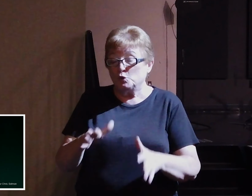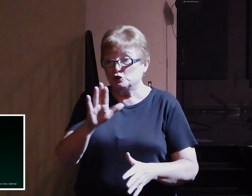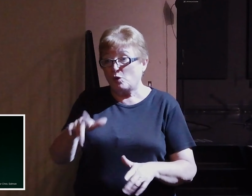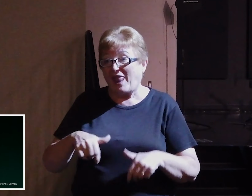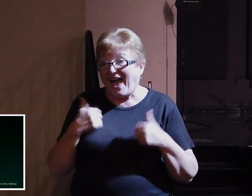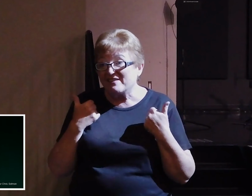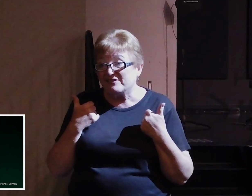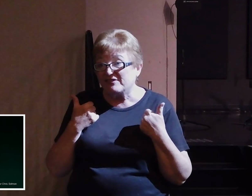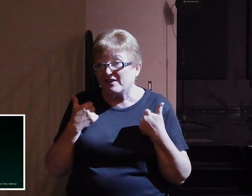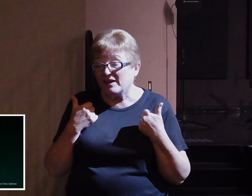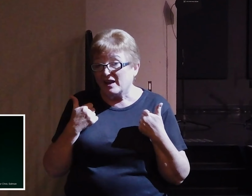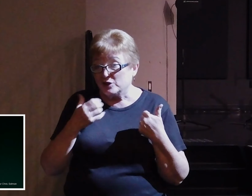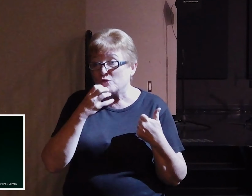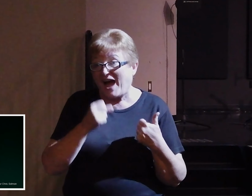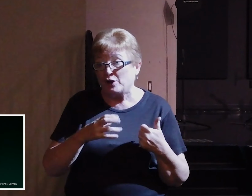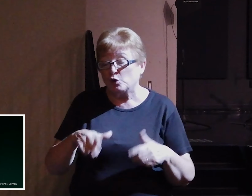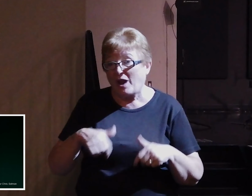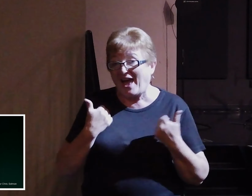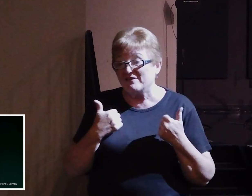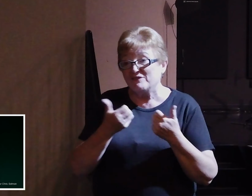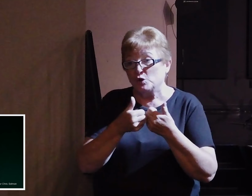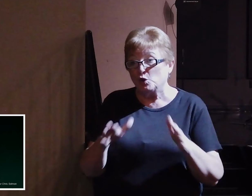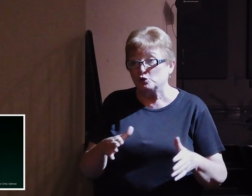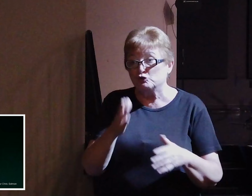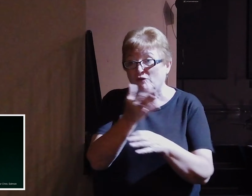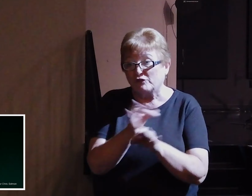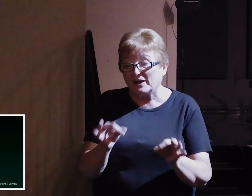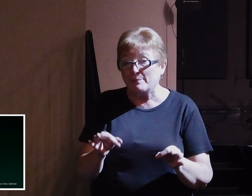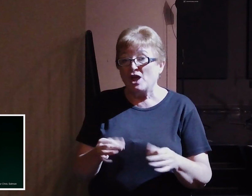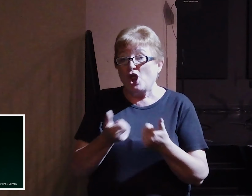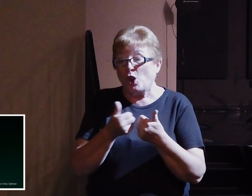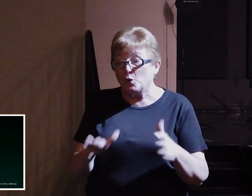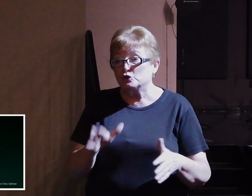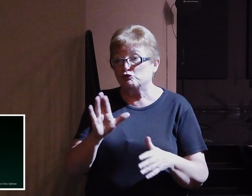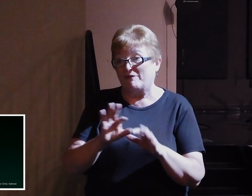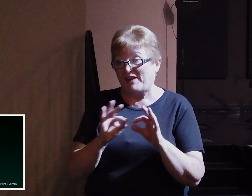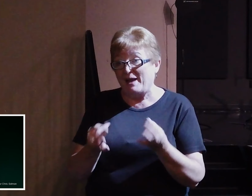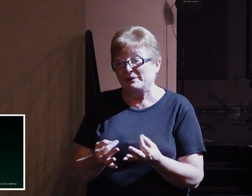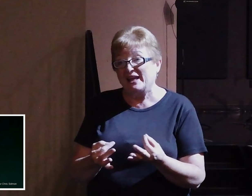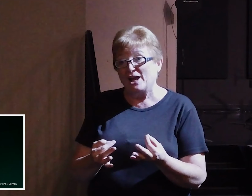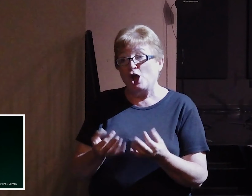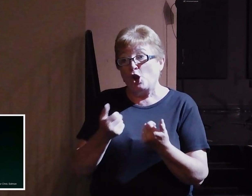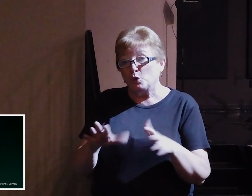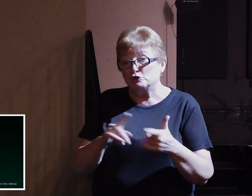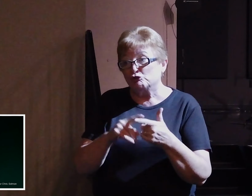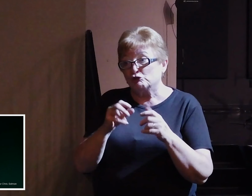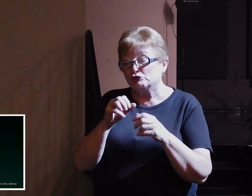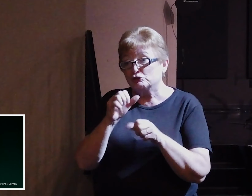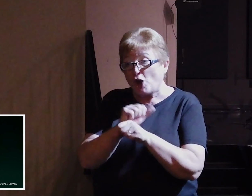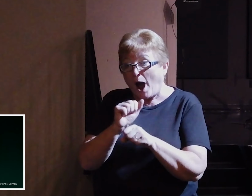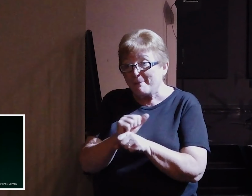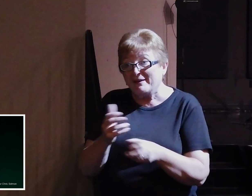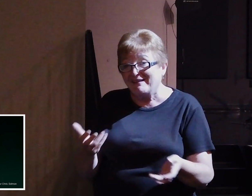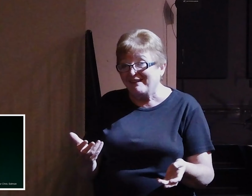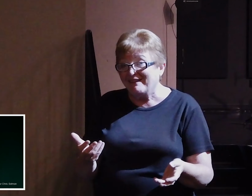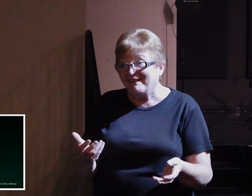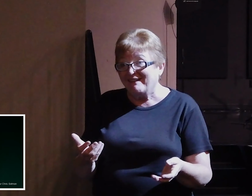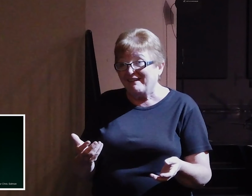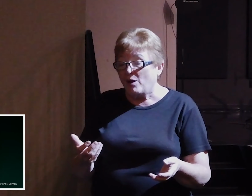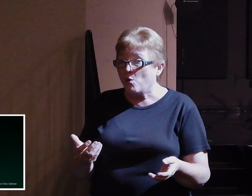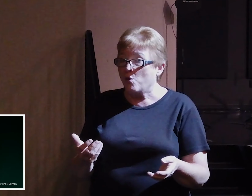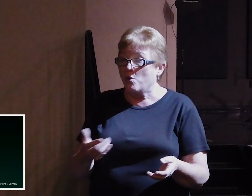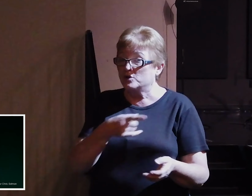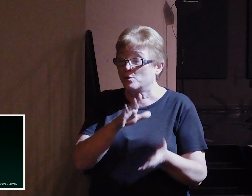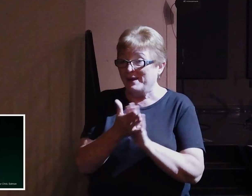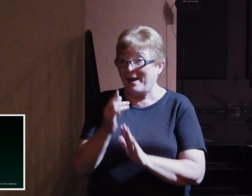for the name of Jesus Christ, or lose your freedom, or lose your family, or lose your job, and you are bitter,